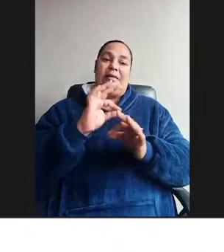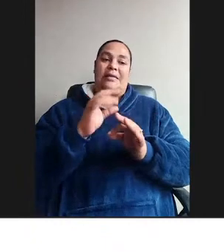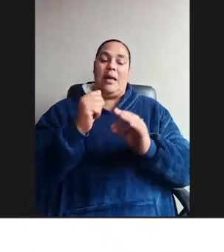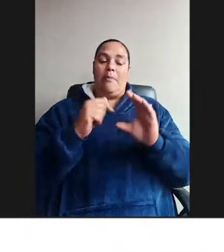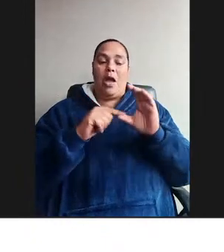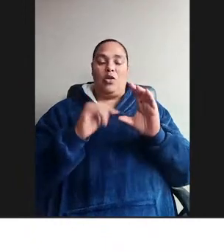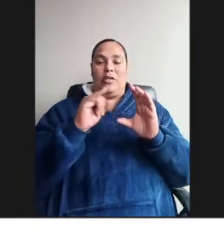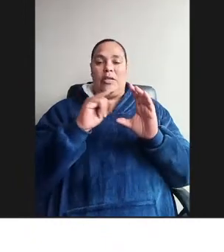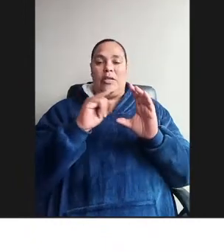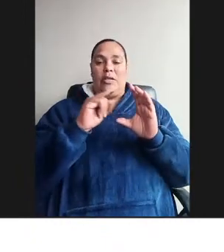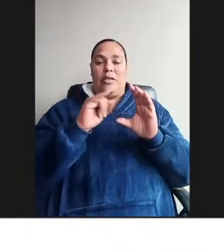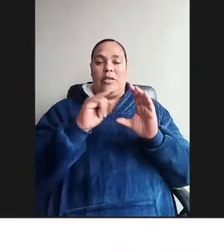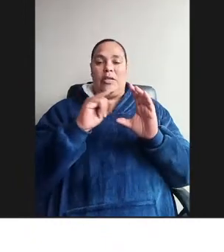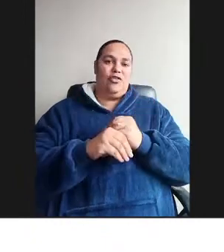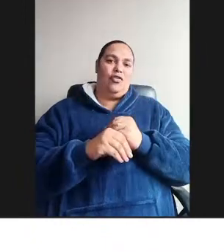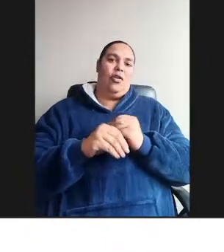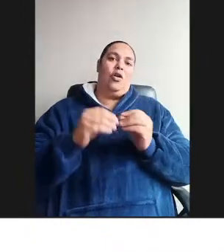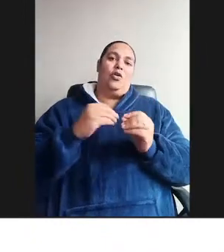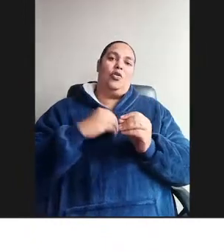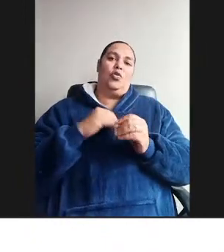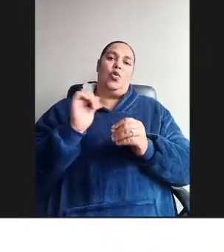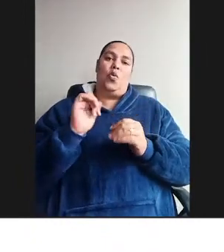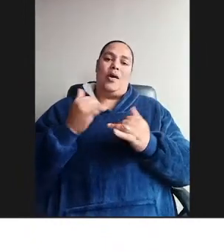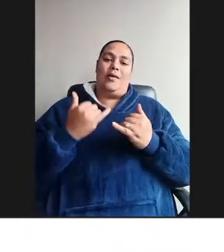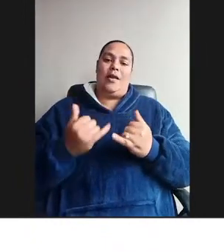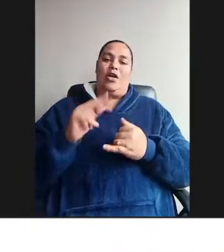additional to the current